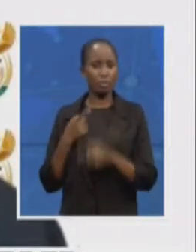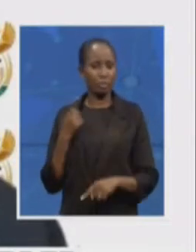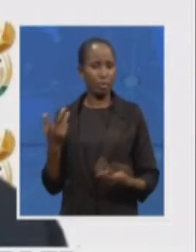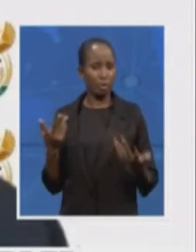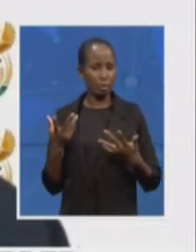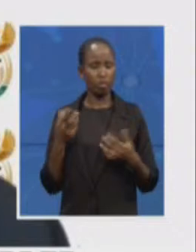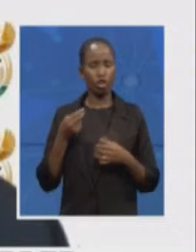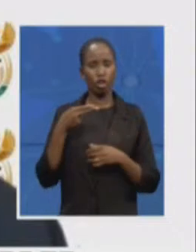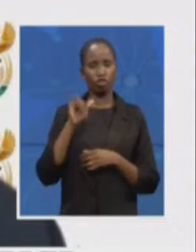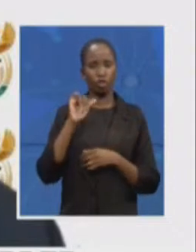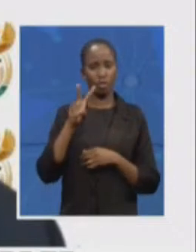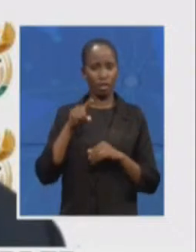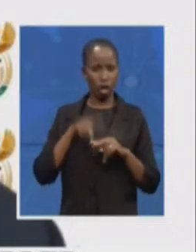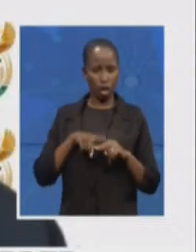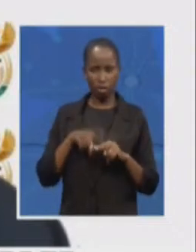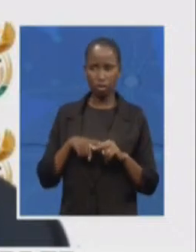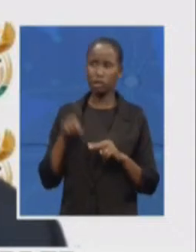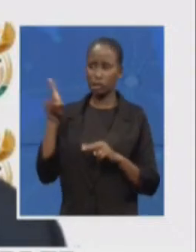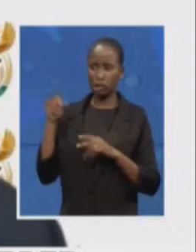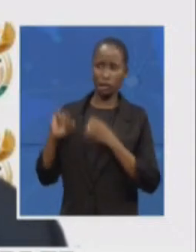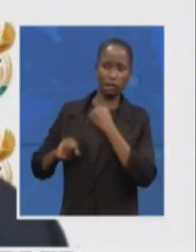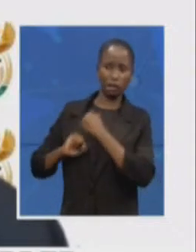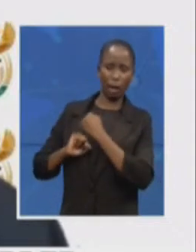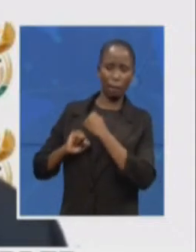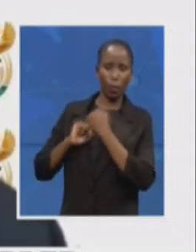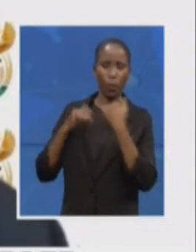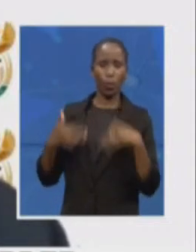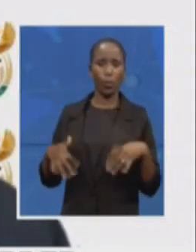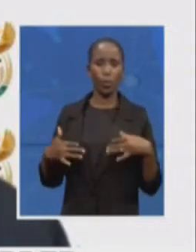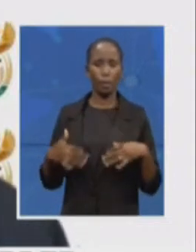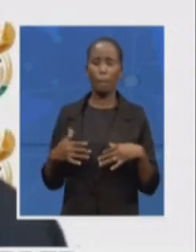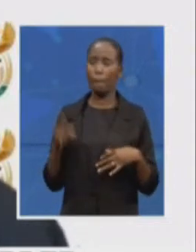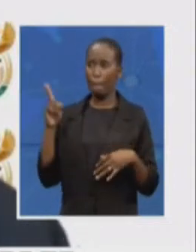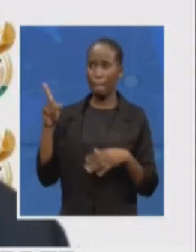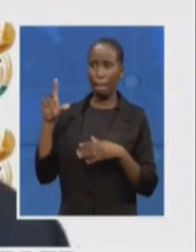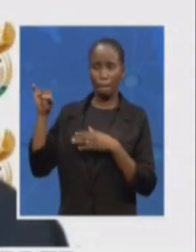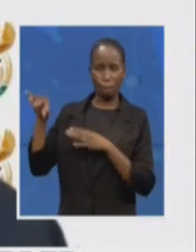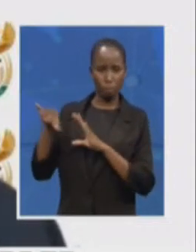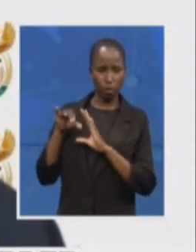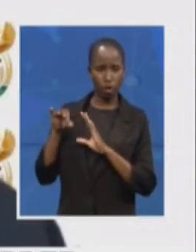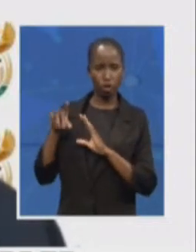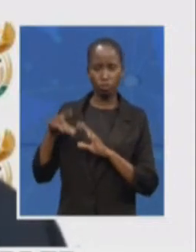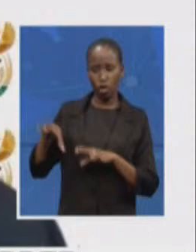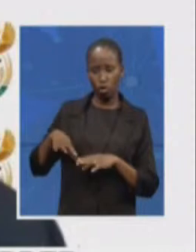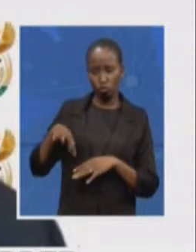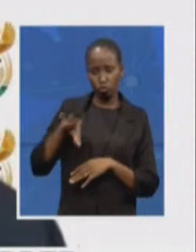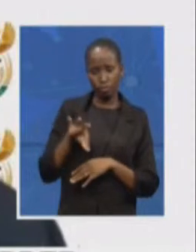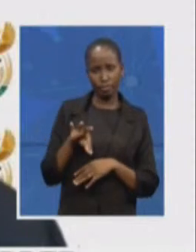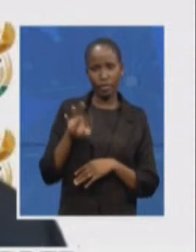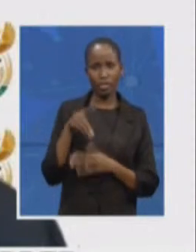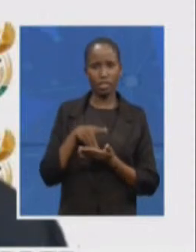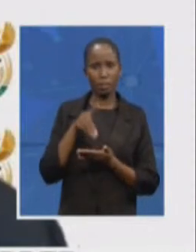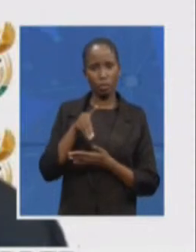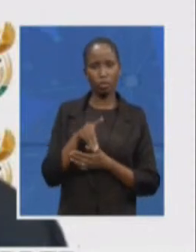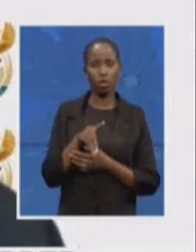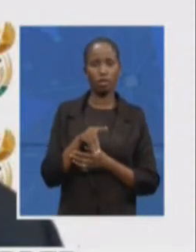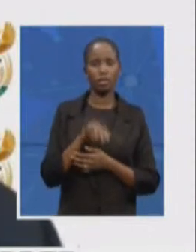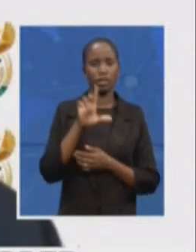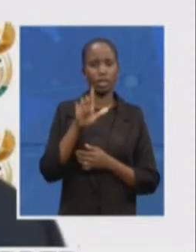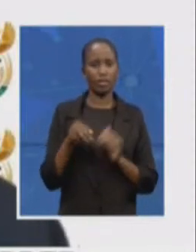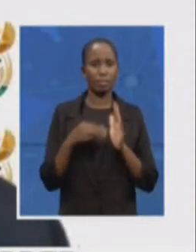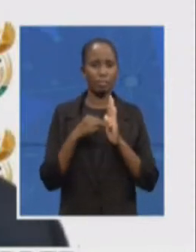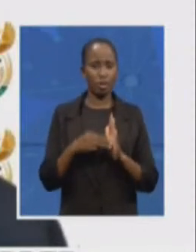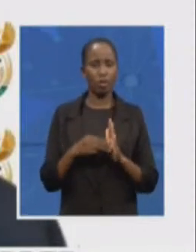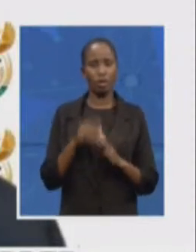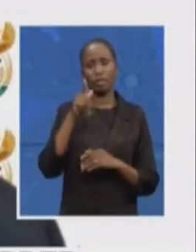also the contribution they've made in donating just over 7 million Pfizer vaccine doses.